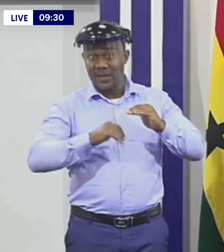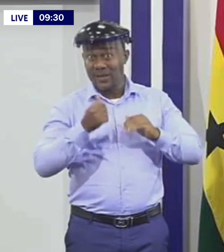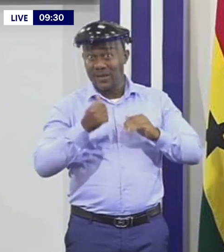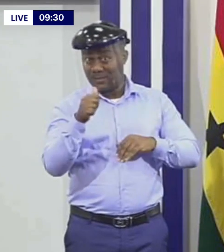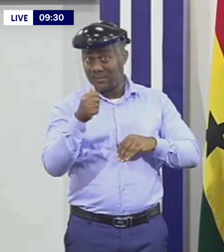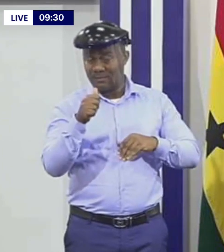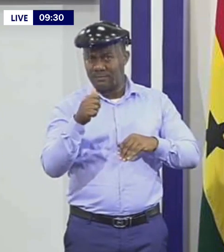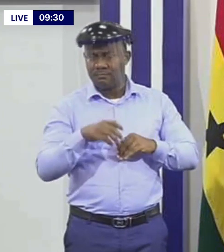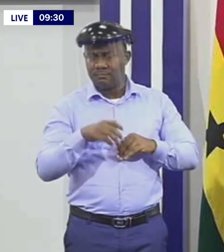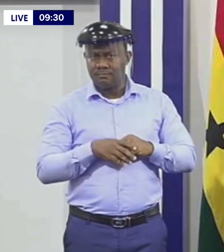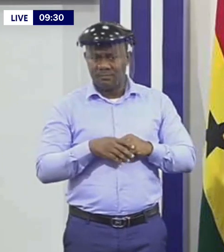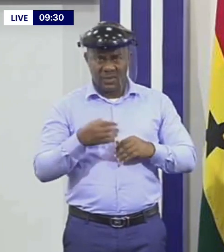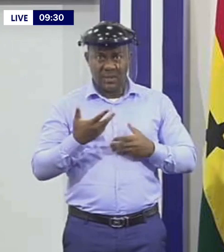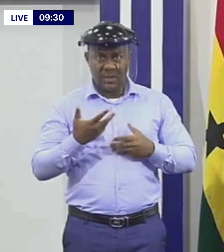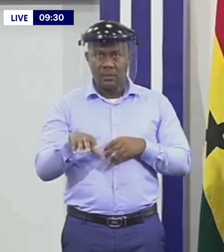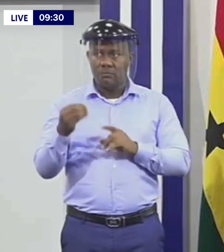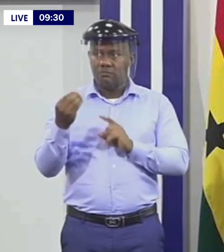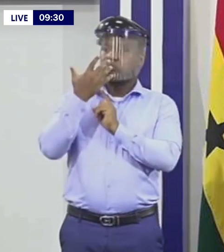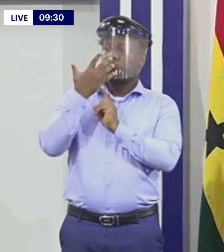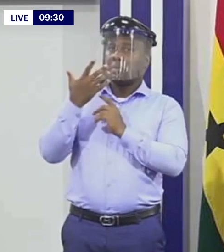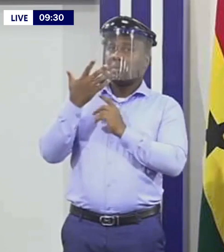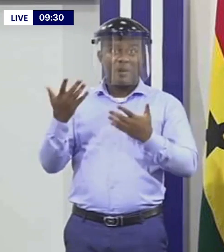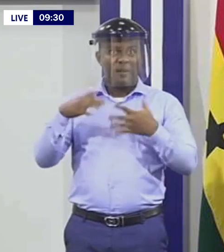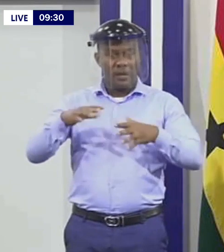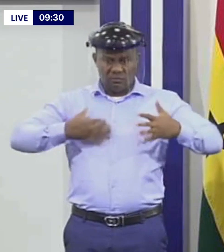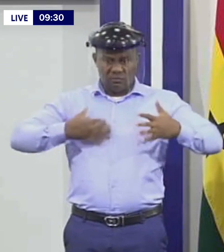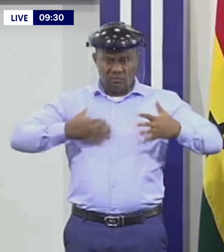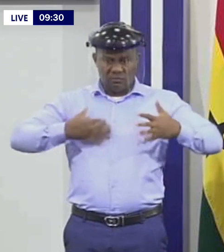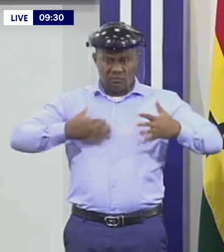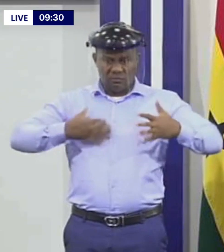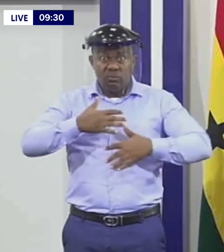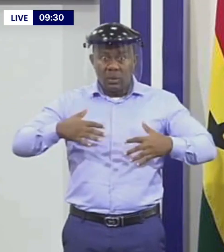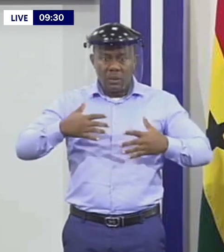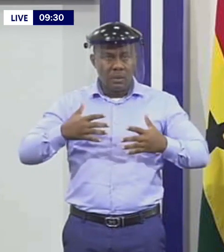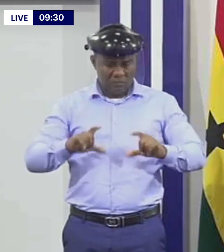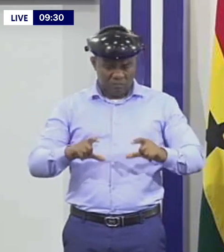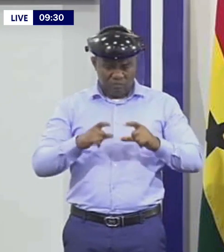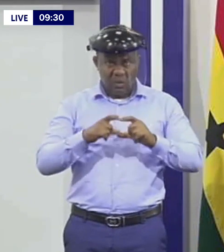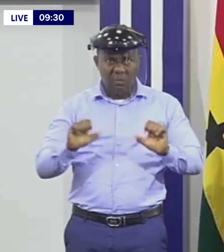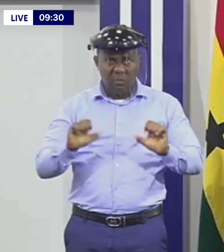they clear the virus rapidly, and those people over